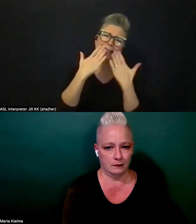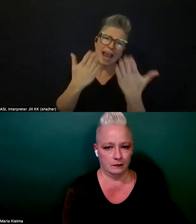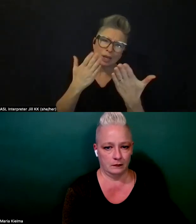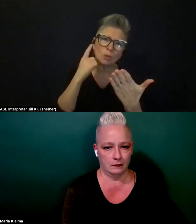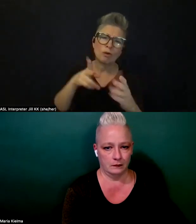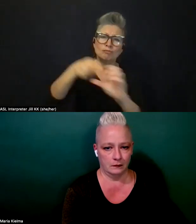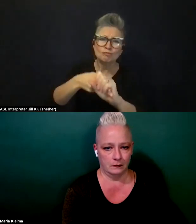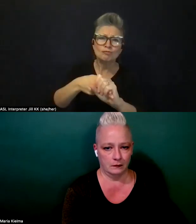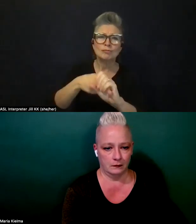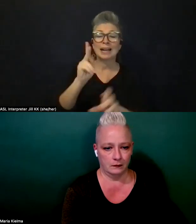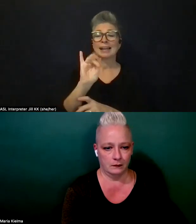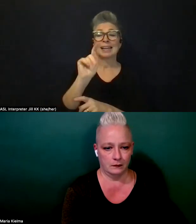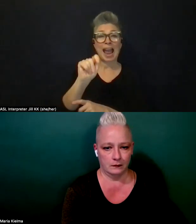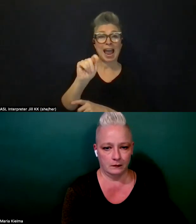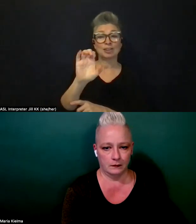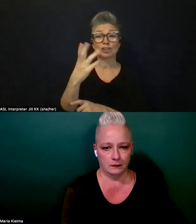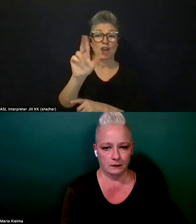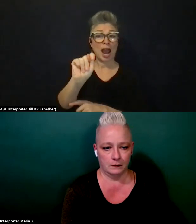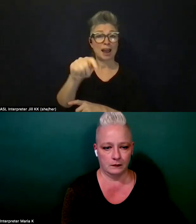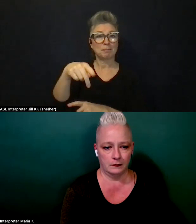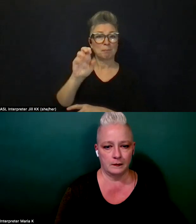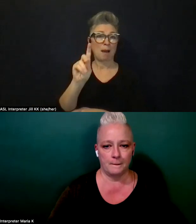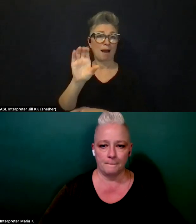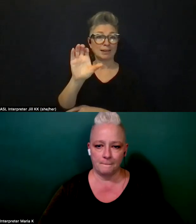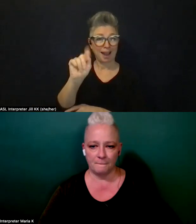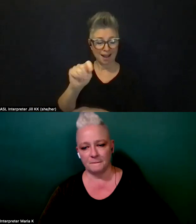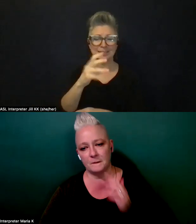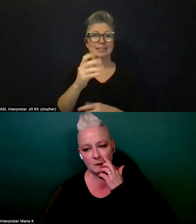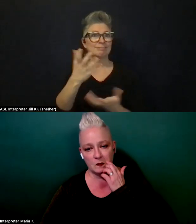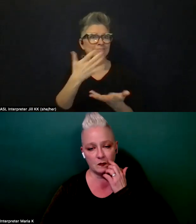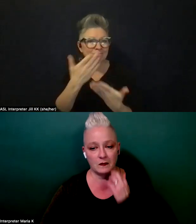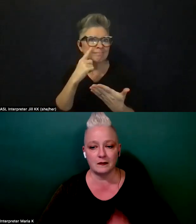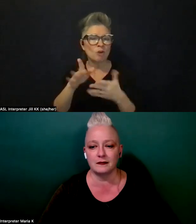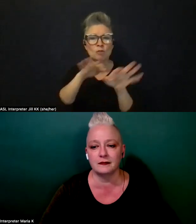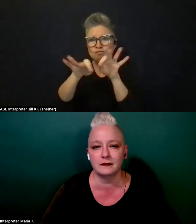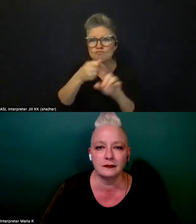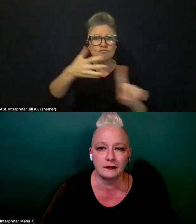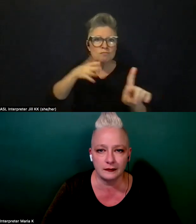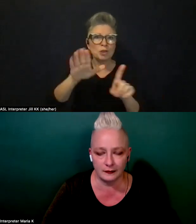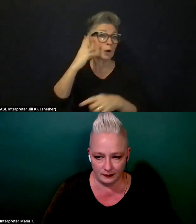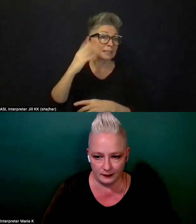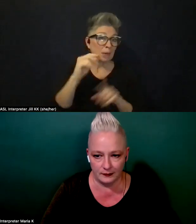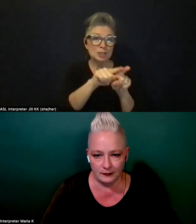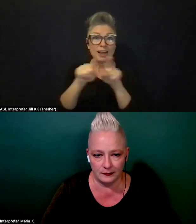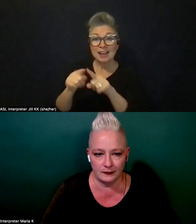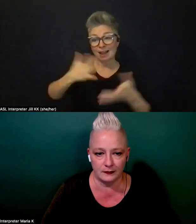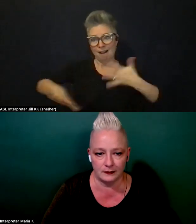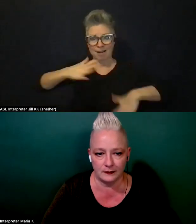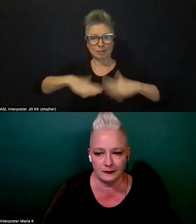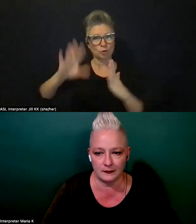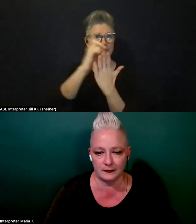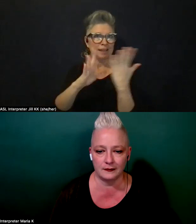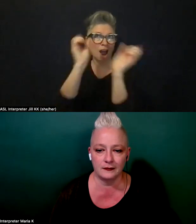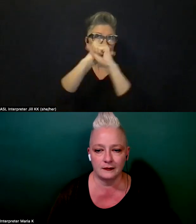to the Cat Chat podcast tonight and talk about your experience as a costume designer for a couple